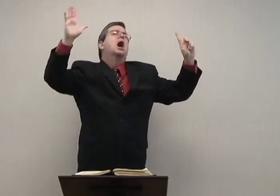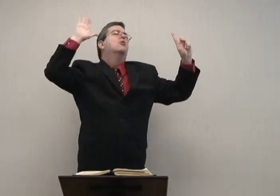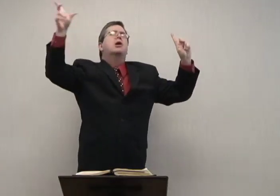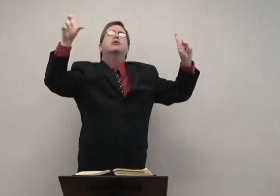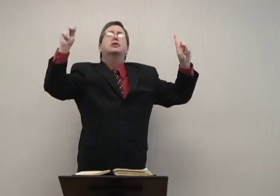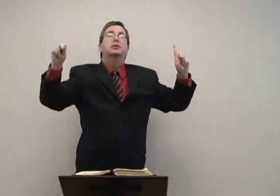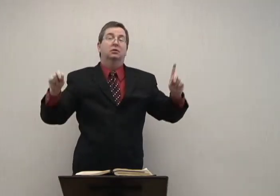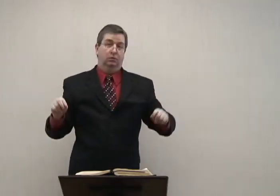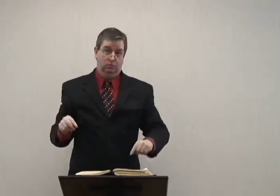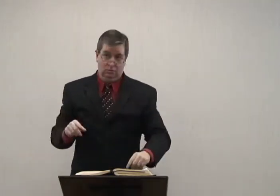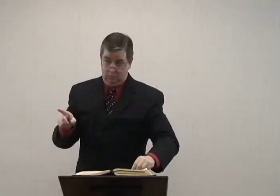will.